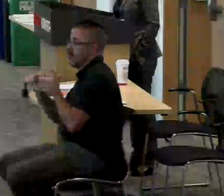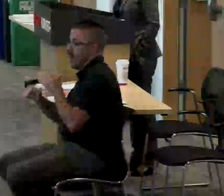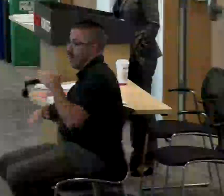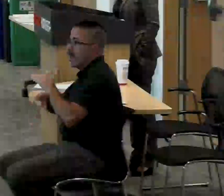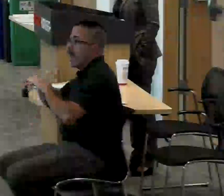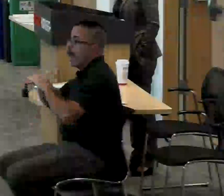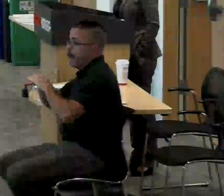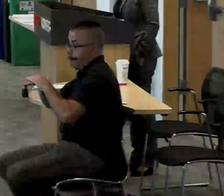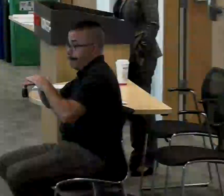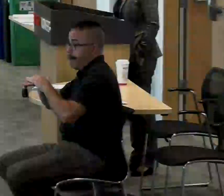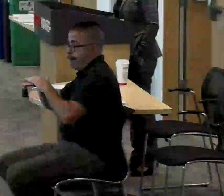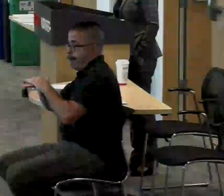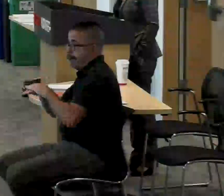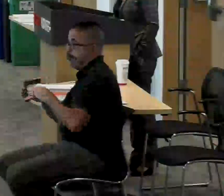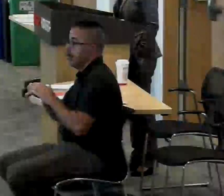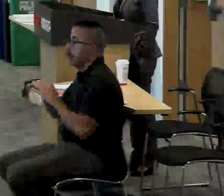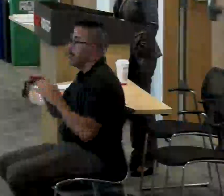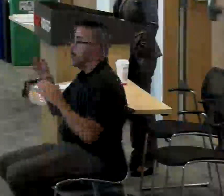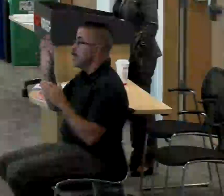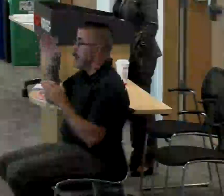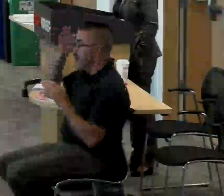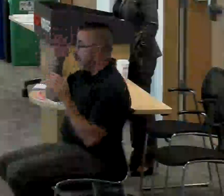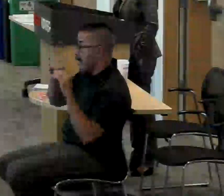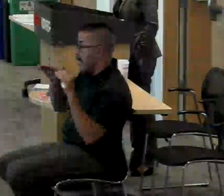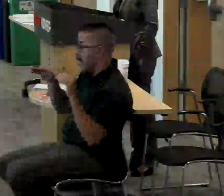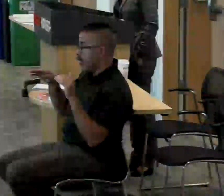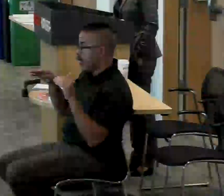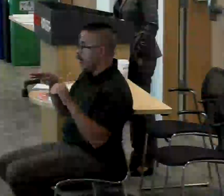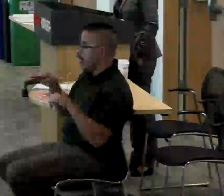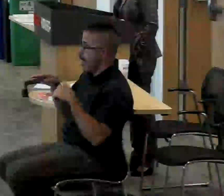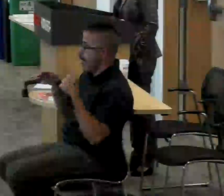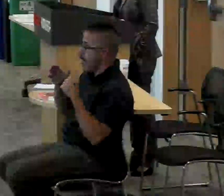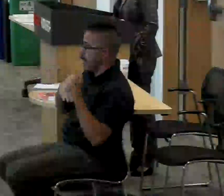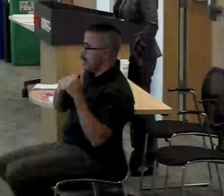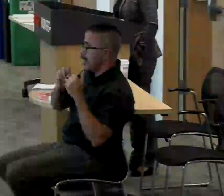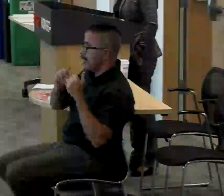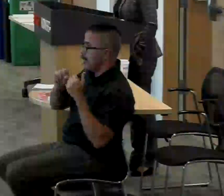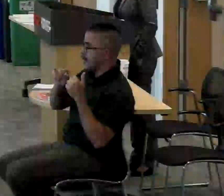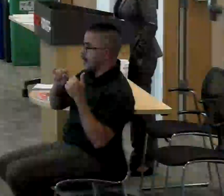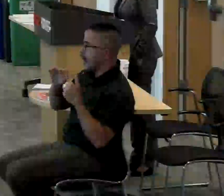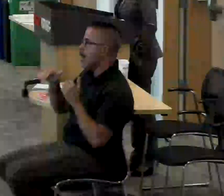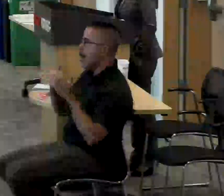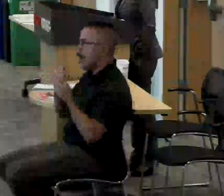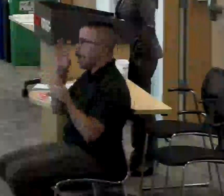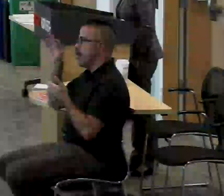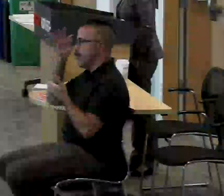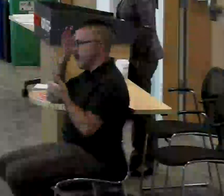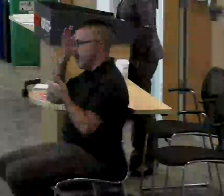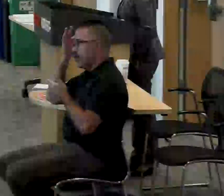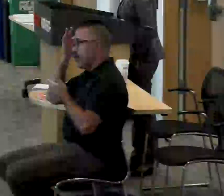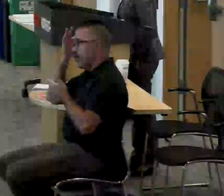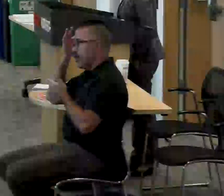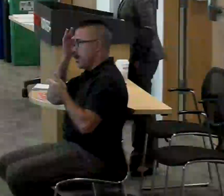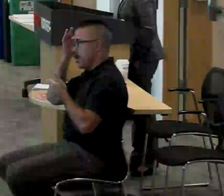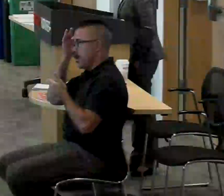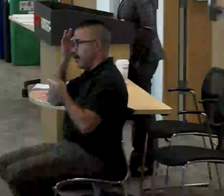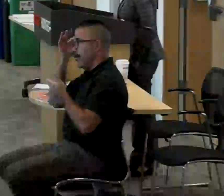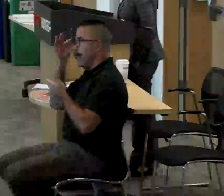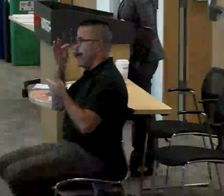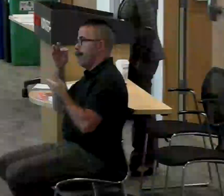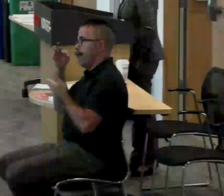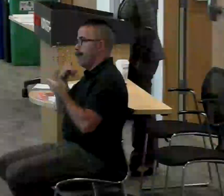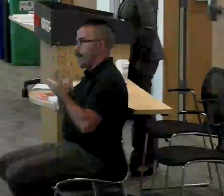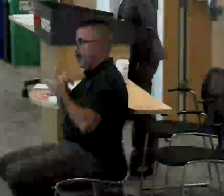federal level, aside from SSI, all federal means tested benefits